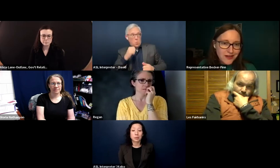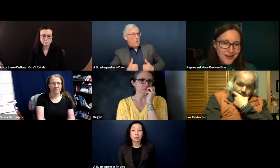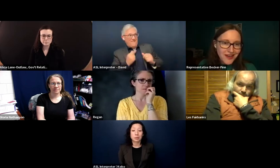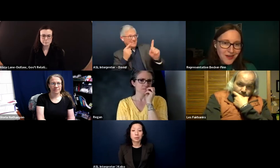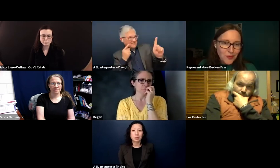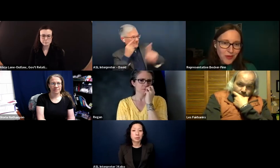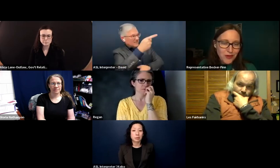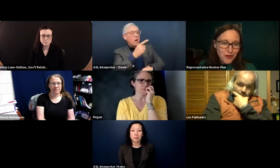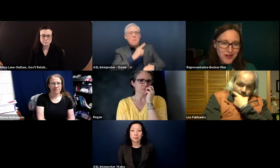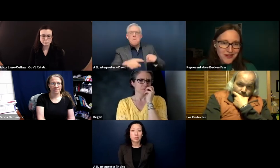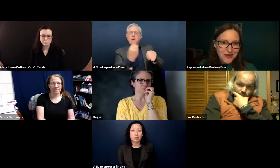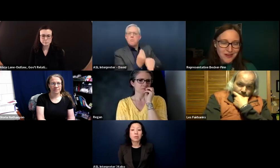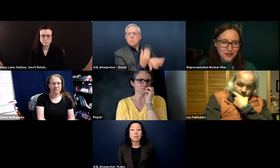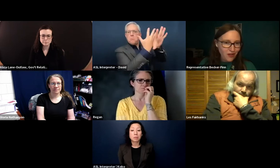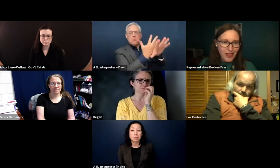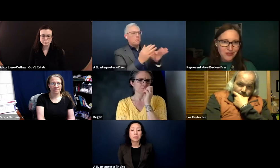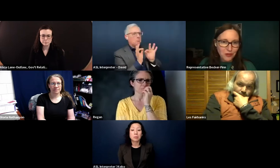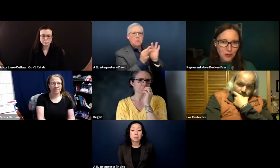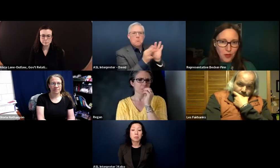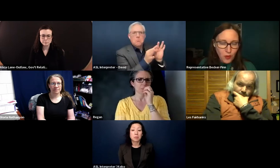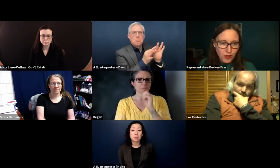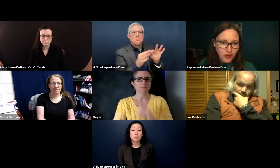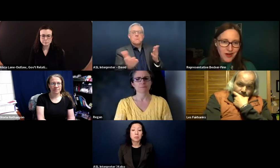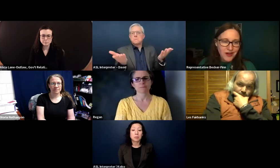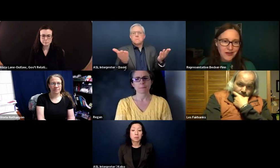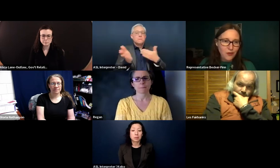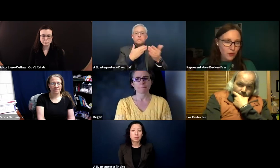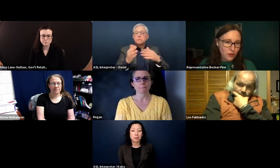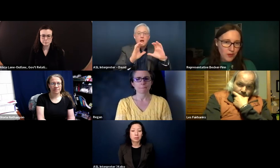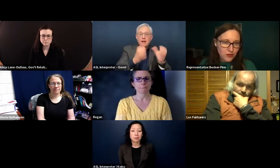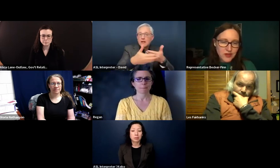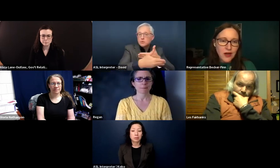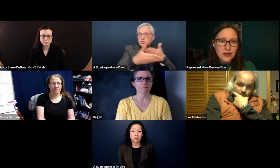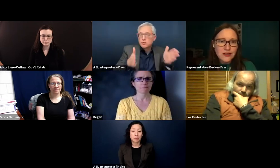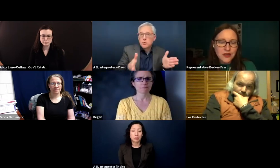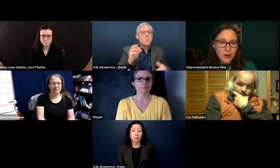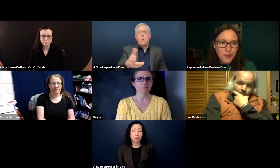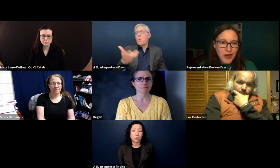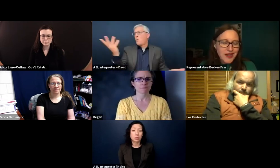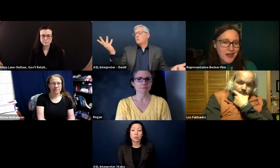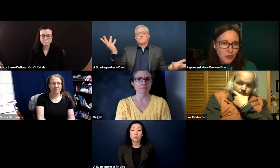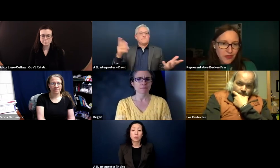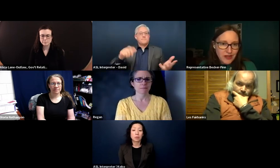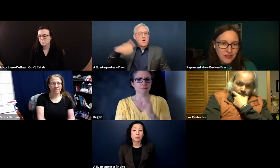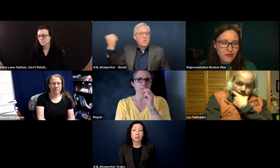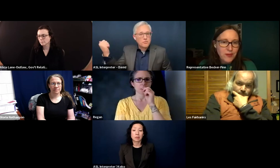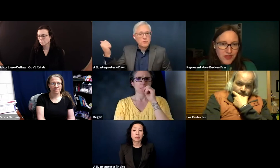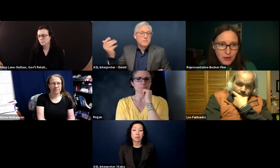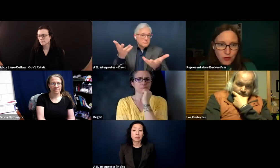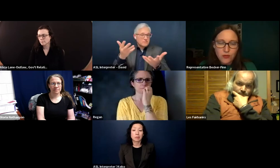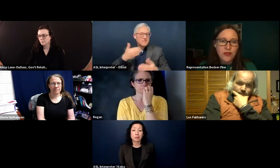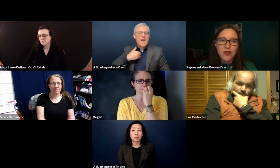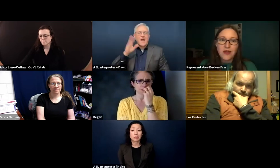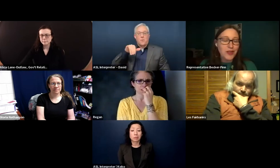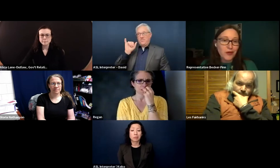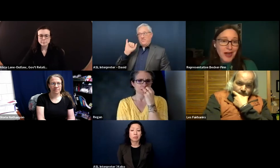located, whether you're in a classroom or remote. You know, I know that that's the family that